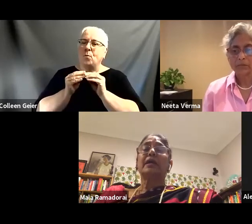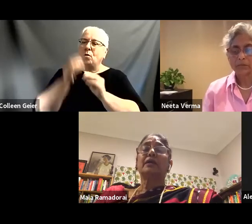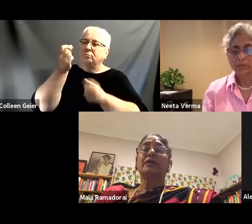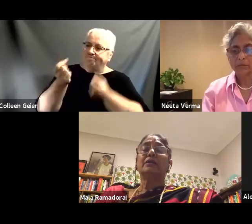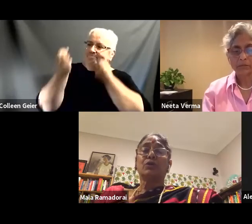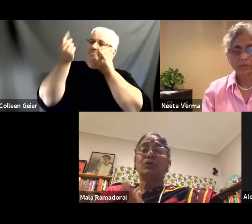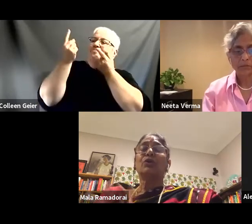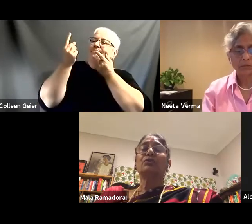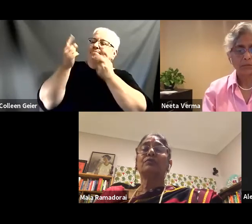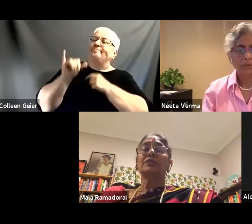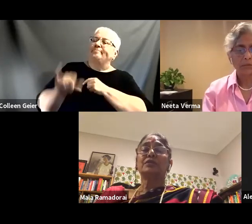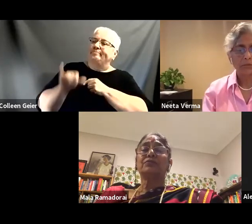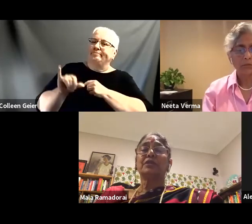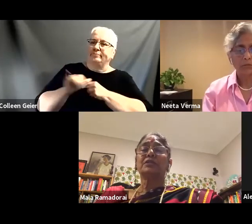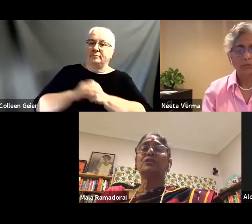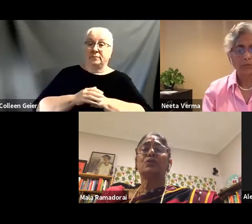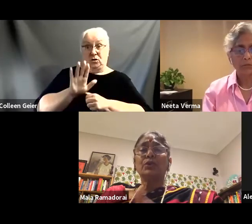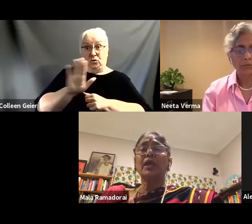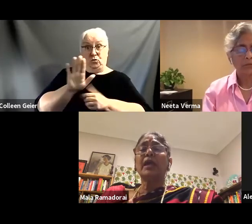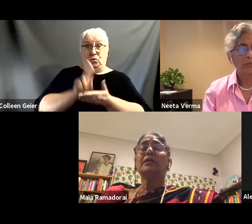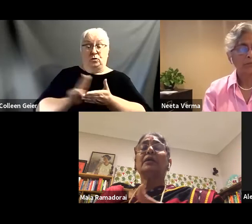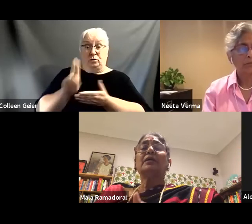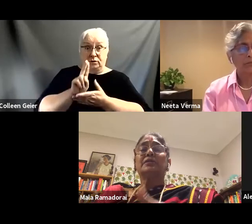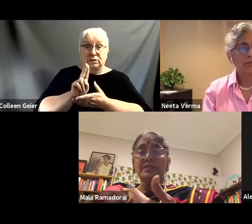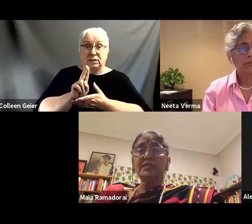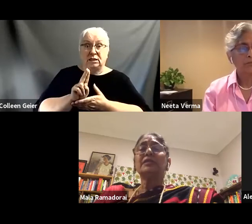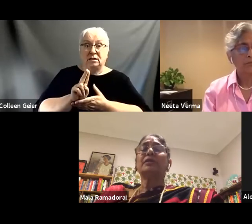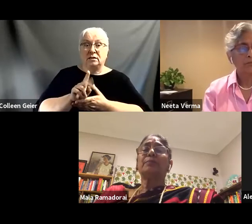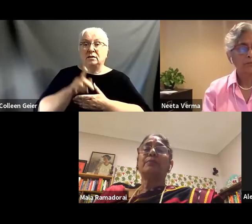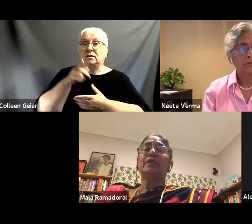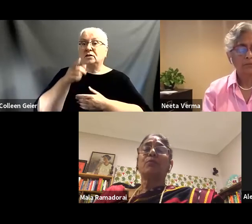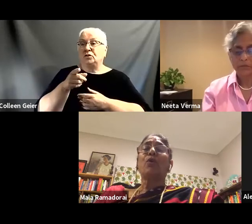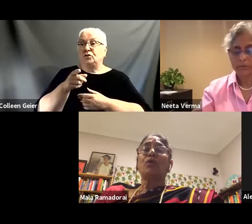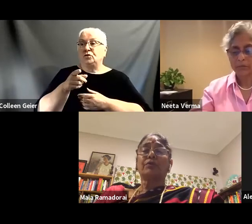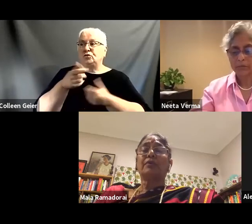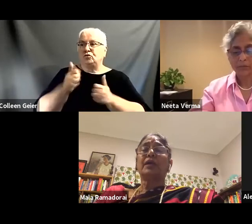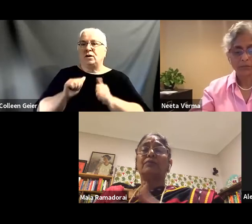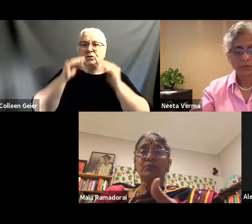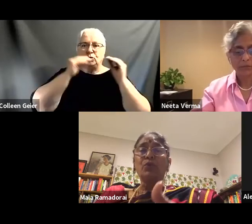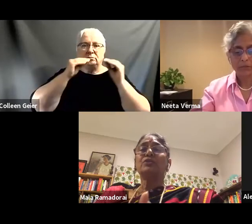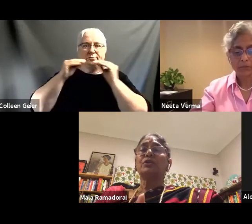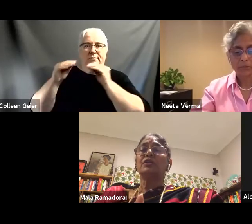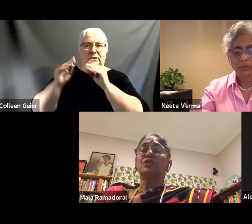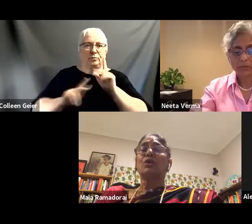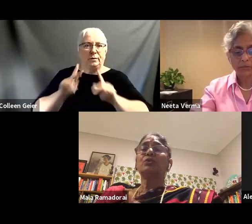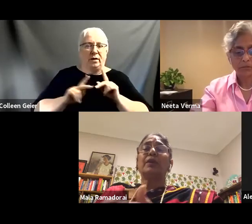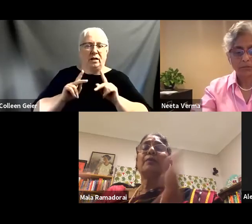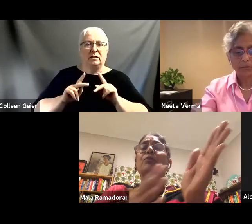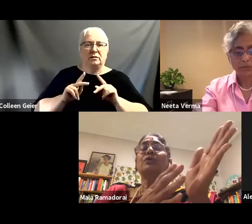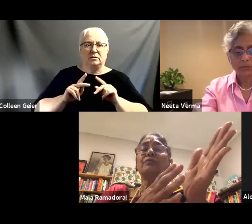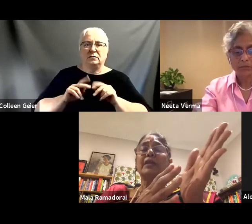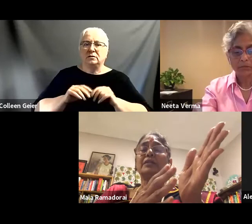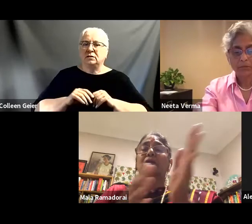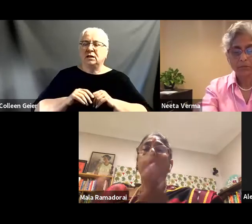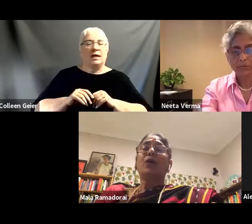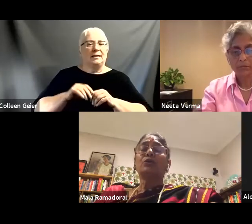places like your university, for instance, you're looking at sensitizing people more with more education, not to become